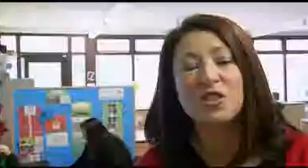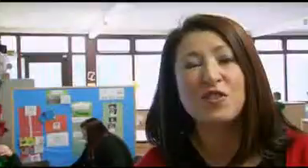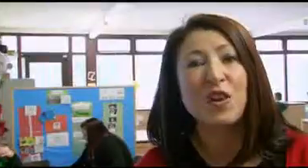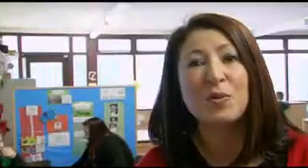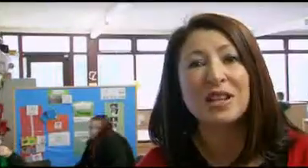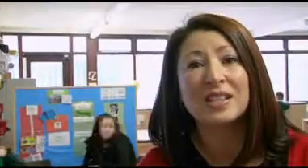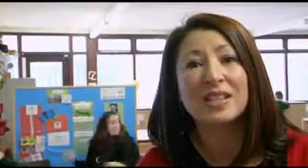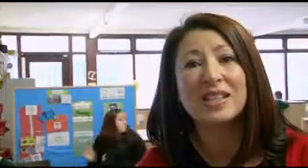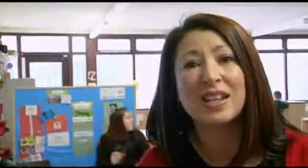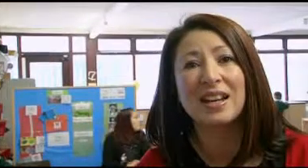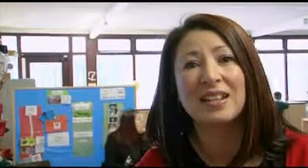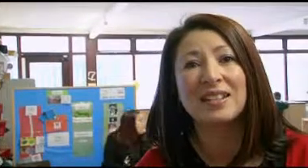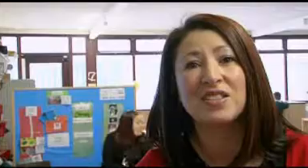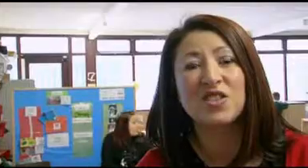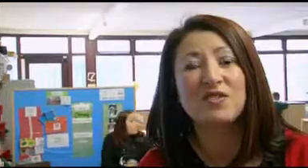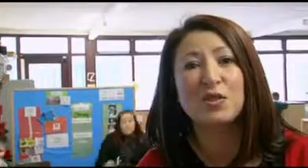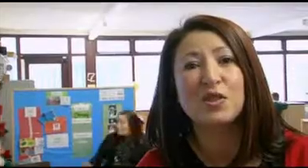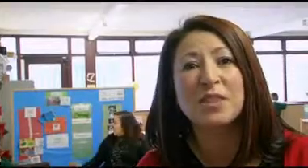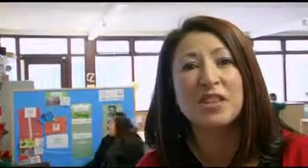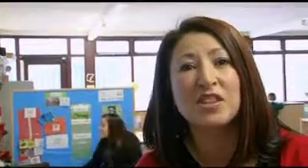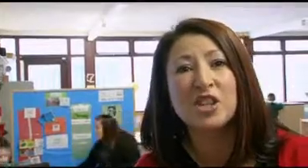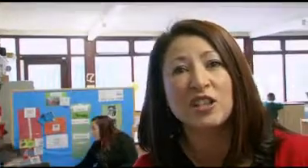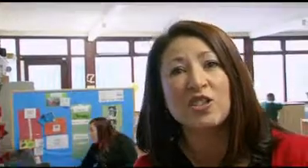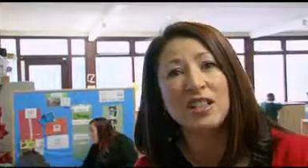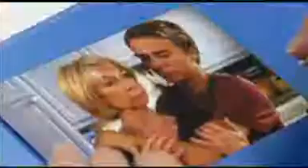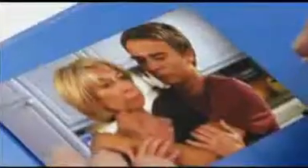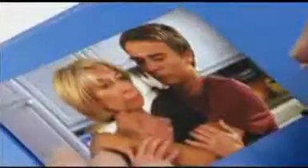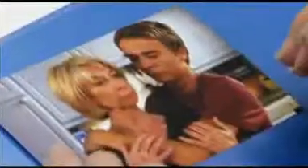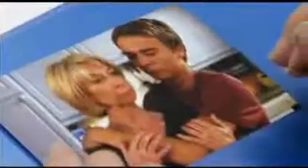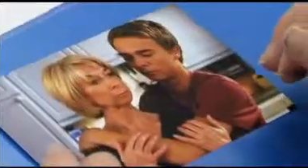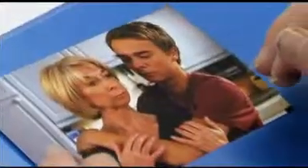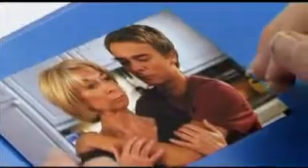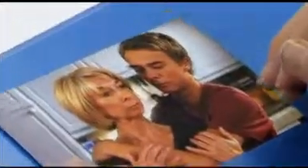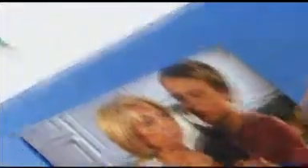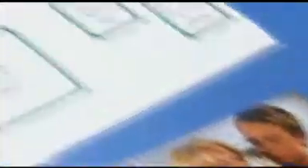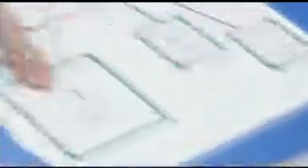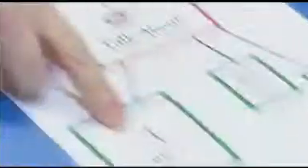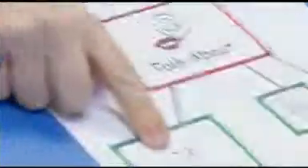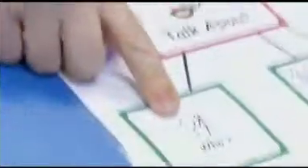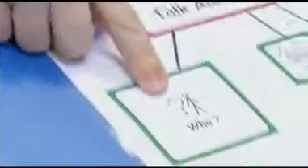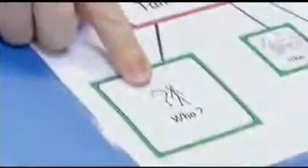she's focused and just gives 100% to the children. What's this symbol?